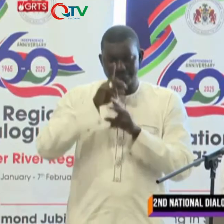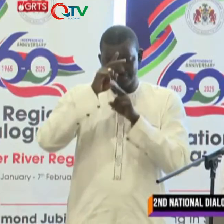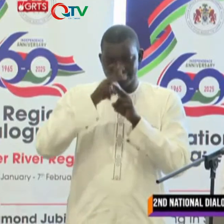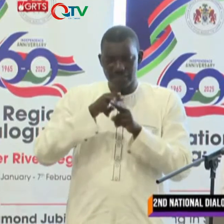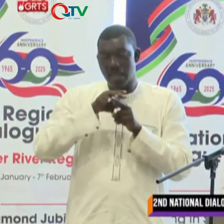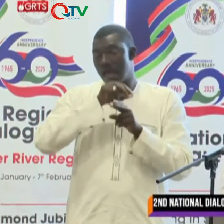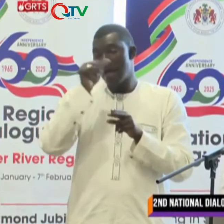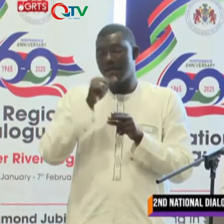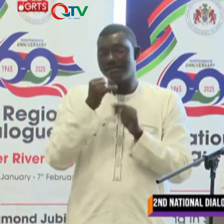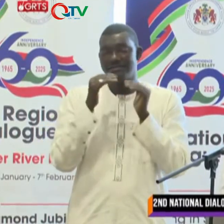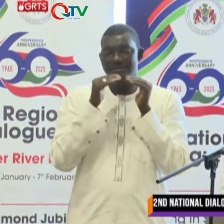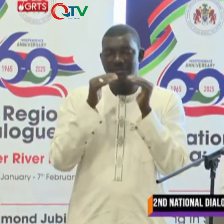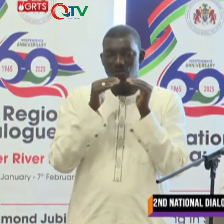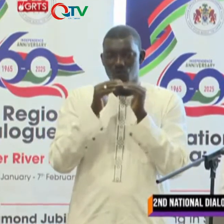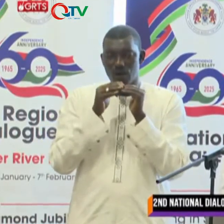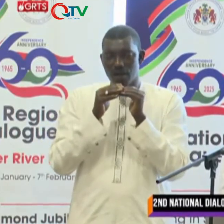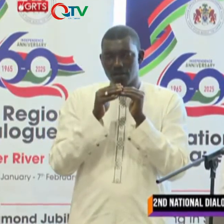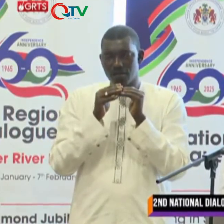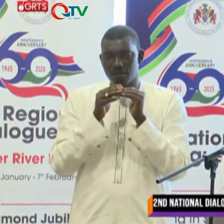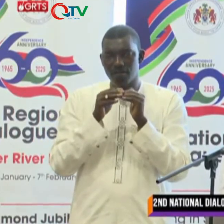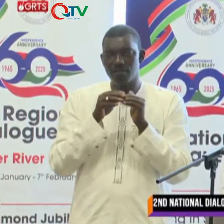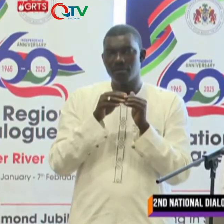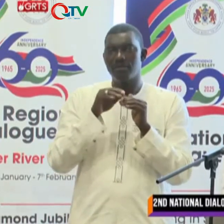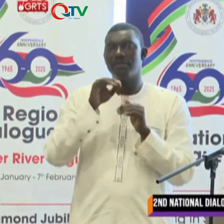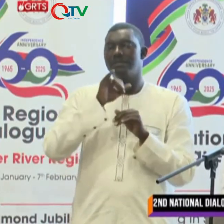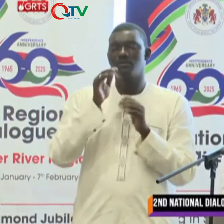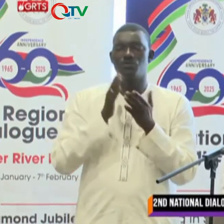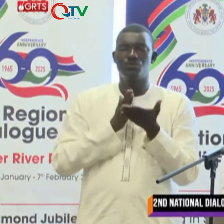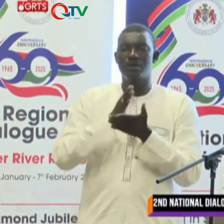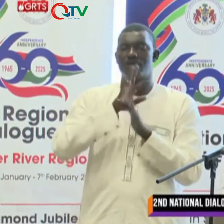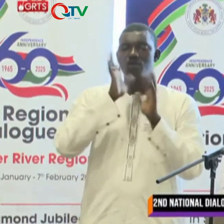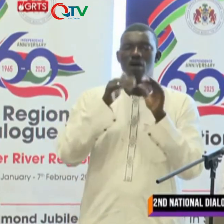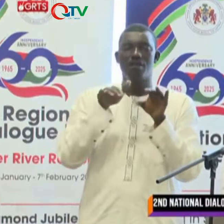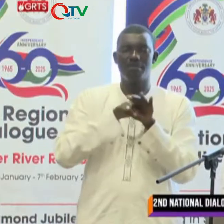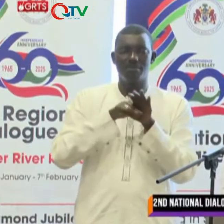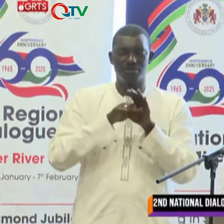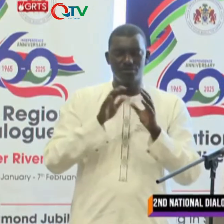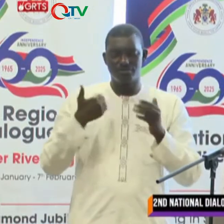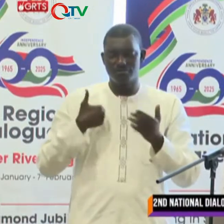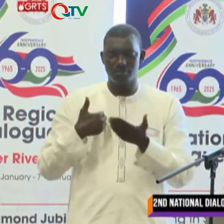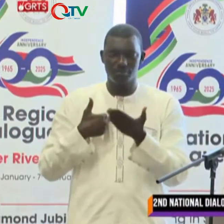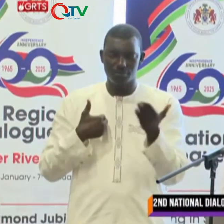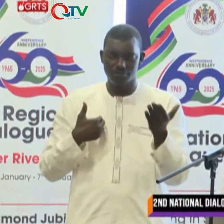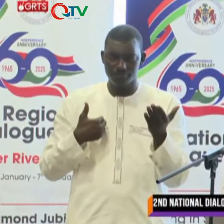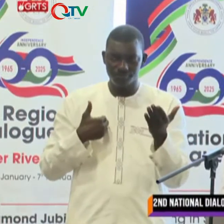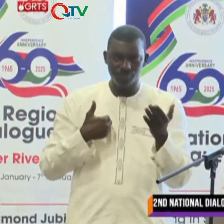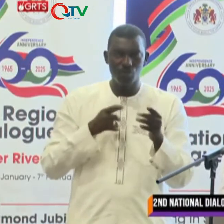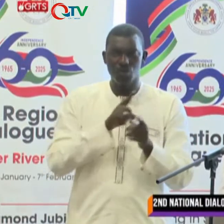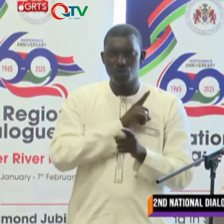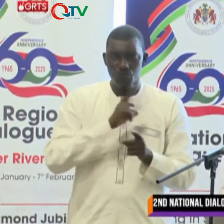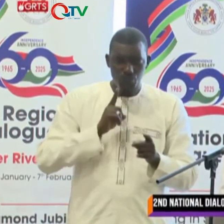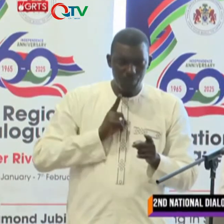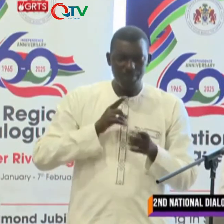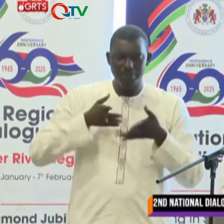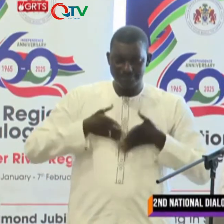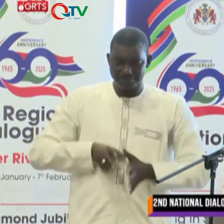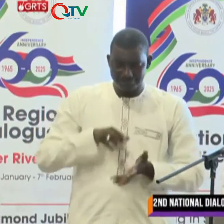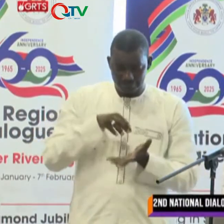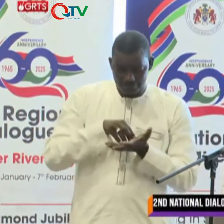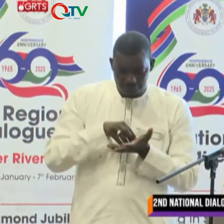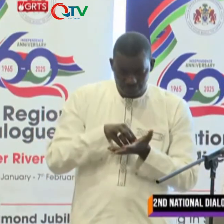equal and inalienable rights of all members of humanity, we as